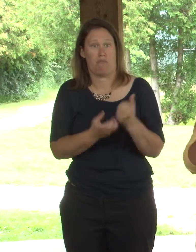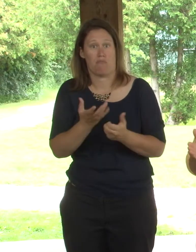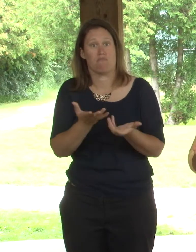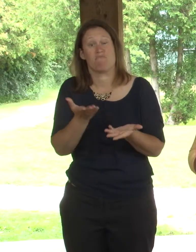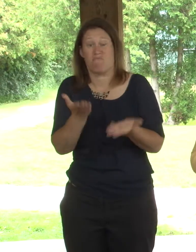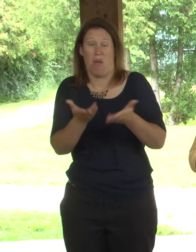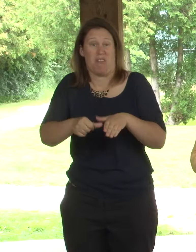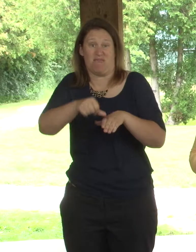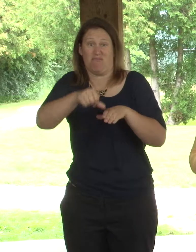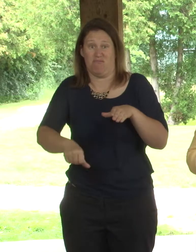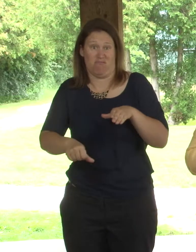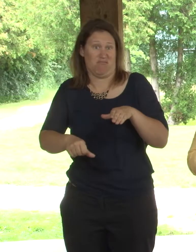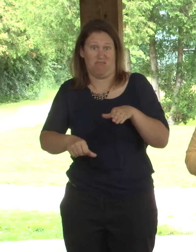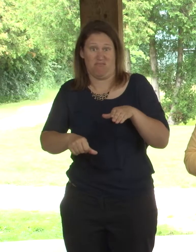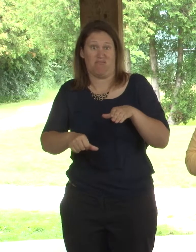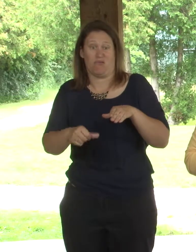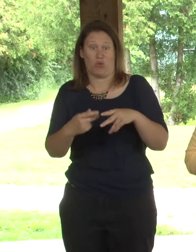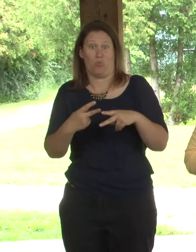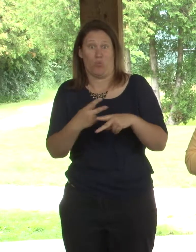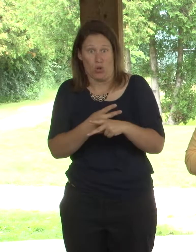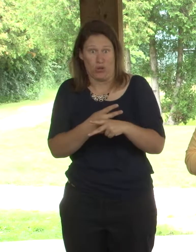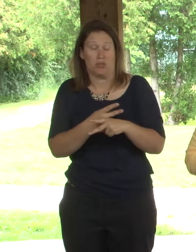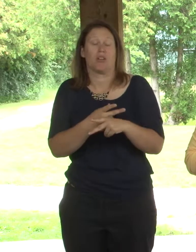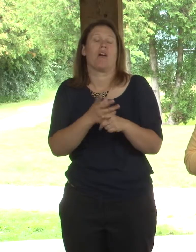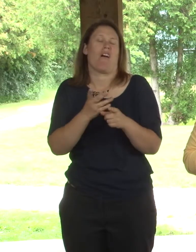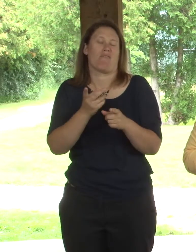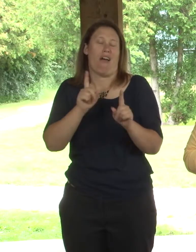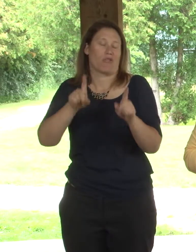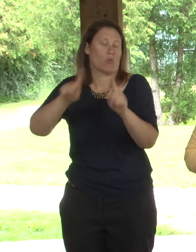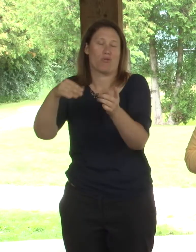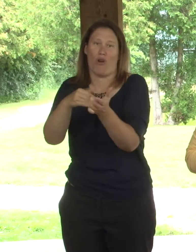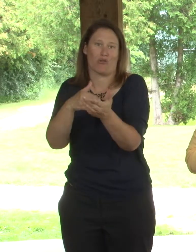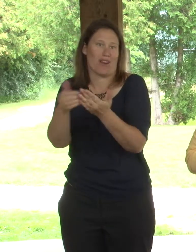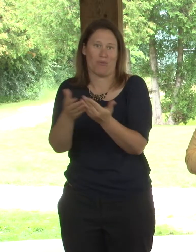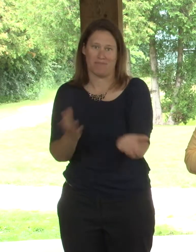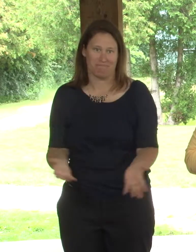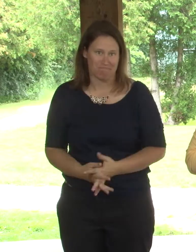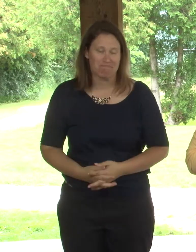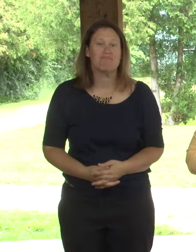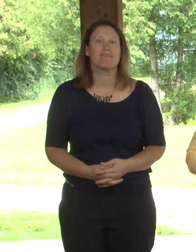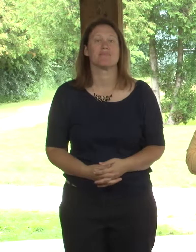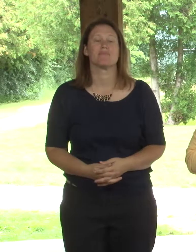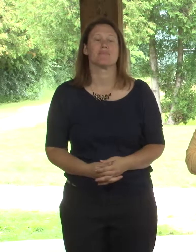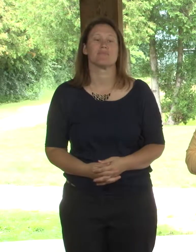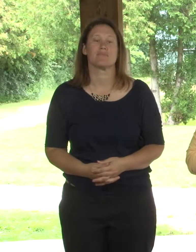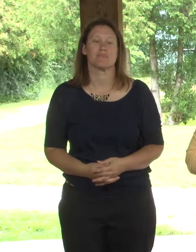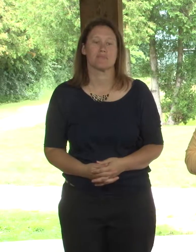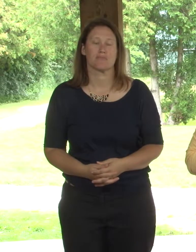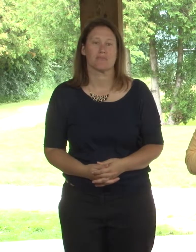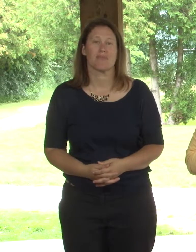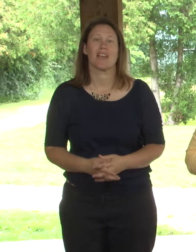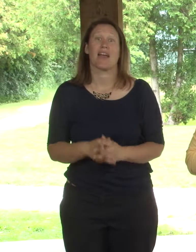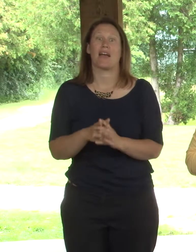we've created another condition that in turn would need to be treated. Especially when we talk about individuals that